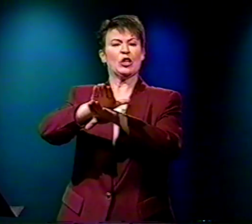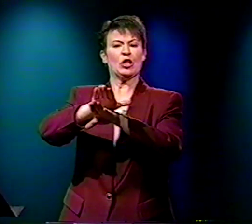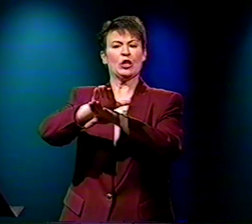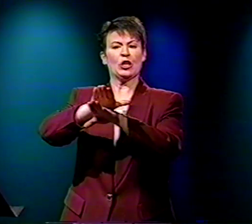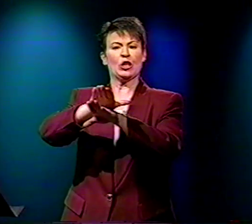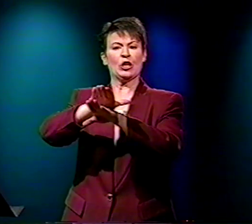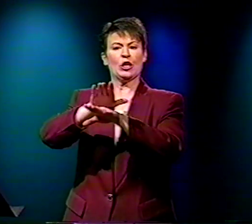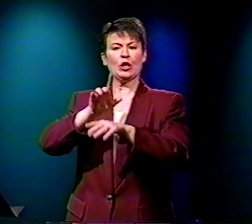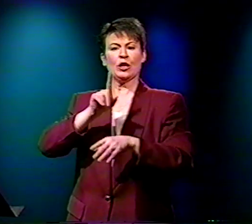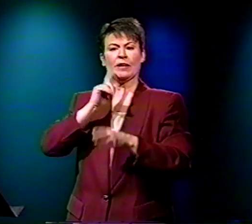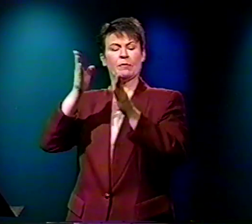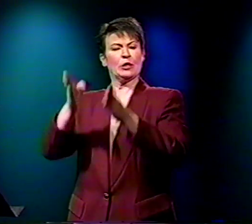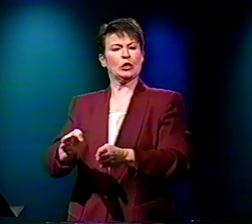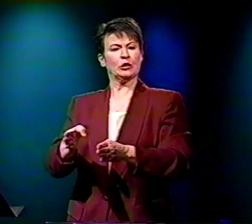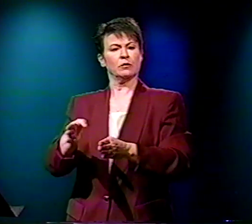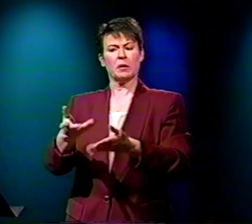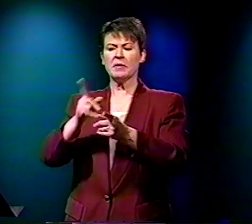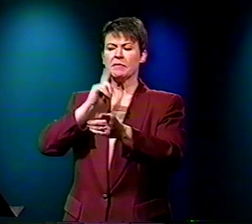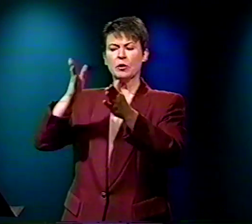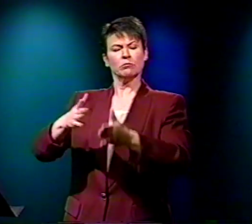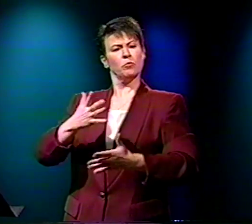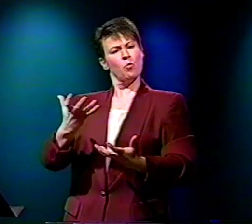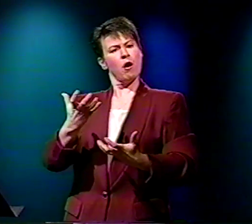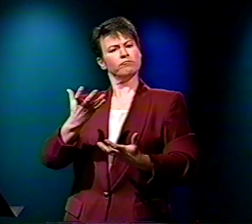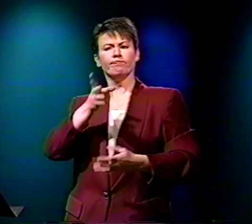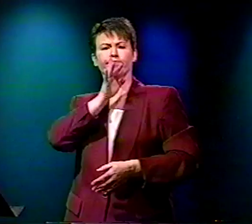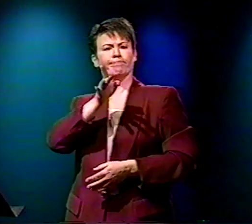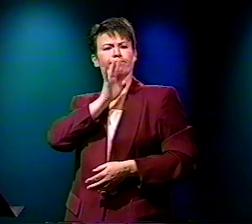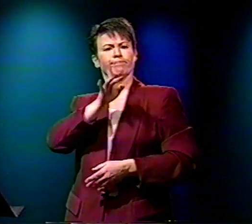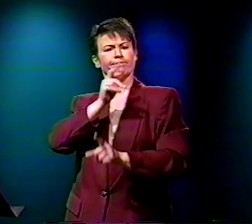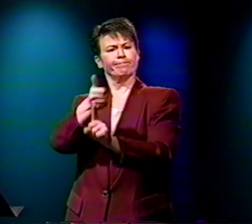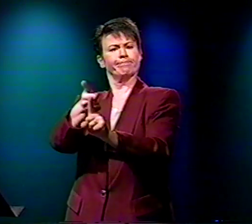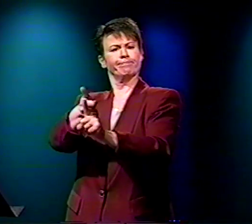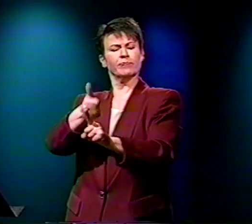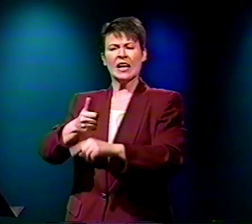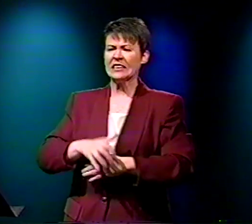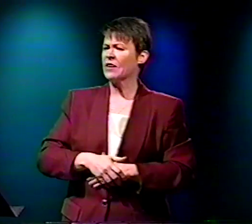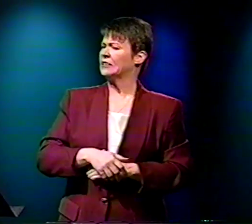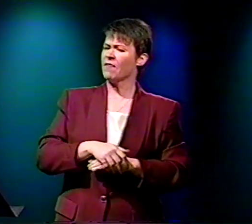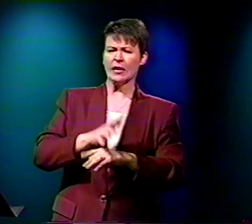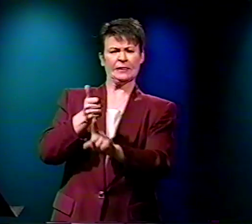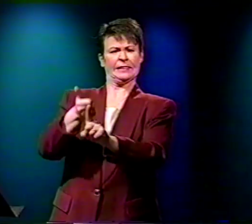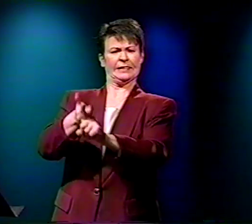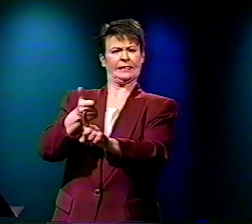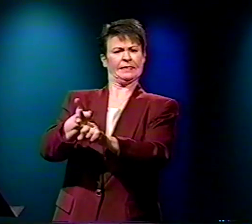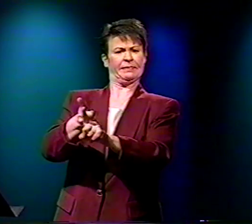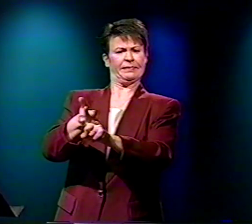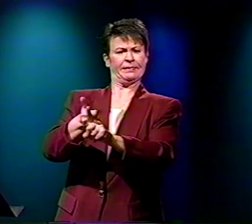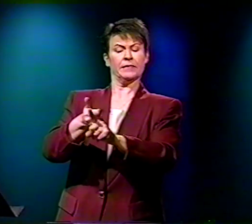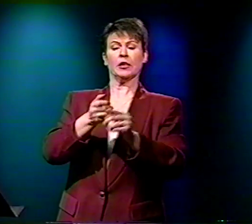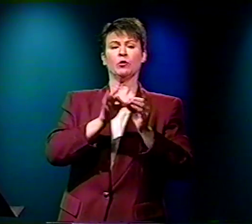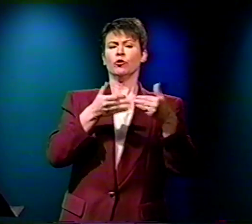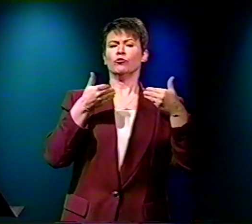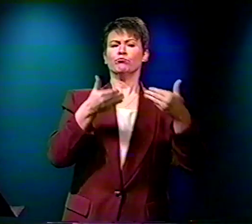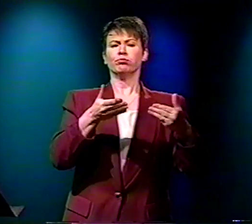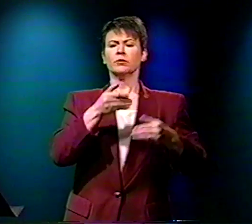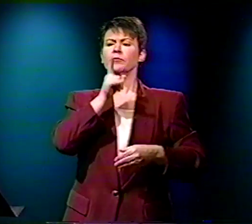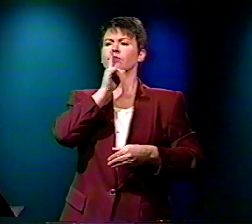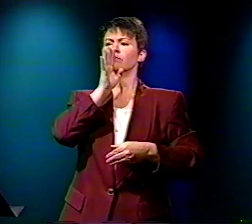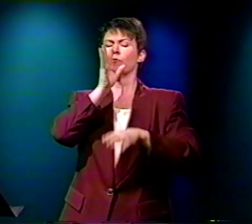Maybe interpreters sometimes feel that it's appropriate to voice over a deaf individual who decides to speak for themselves. And so they're using their own voice, and the interpreter